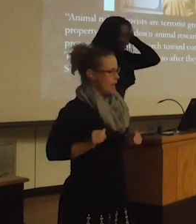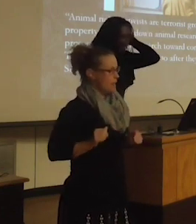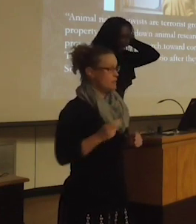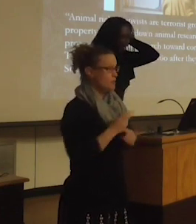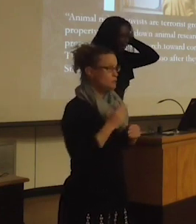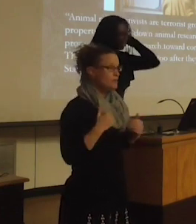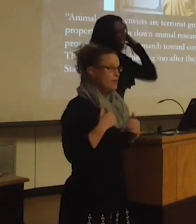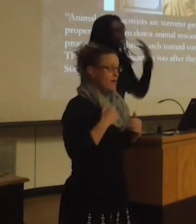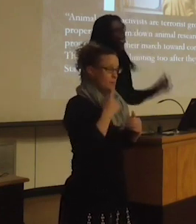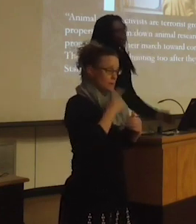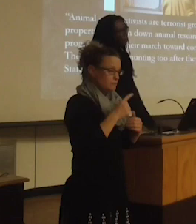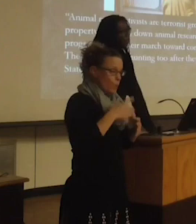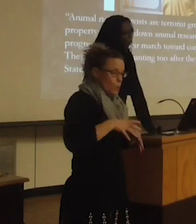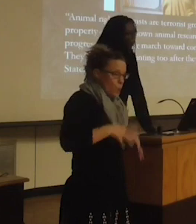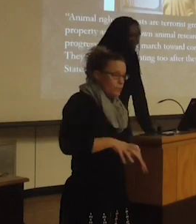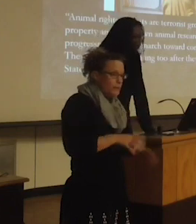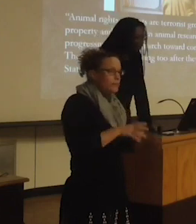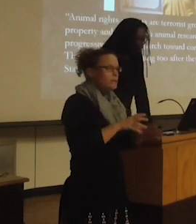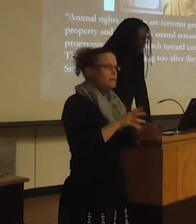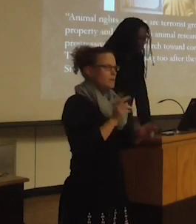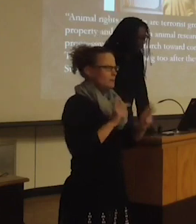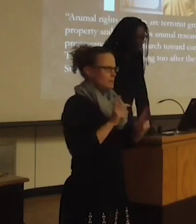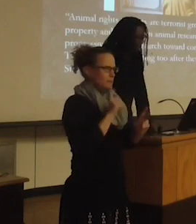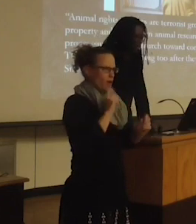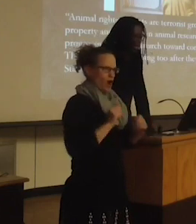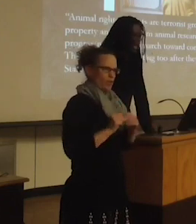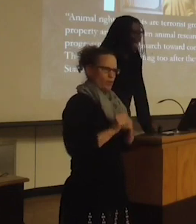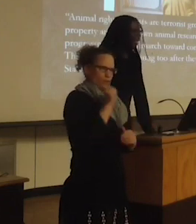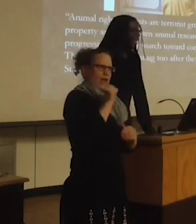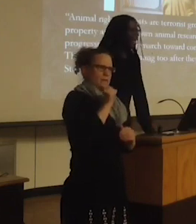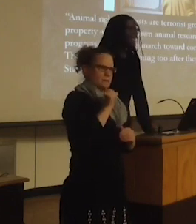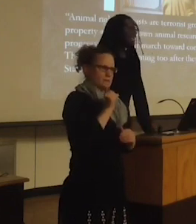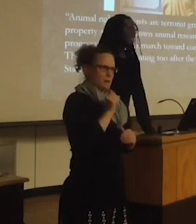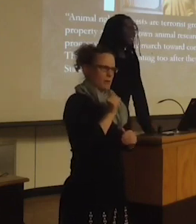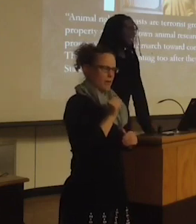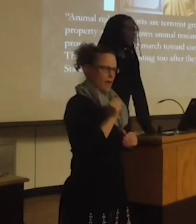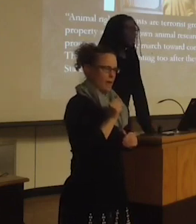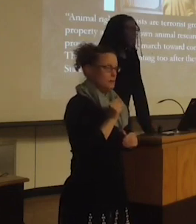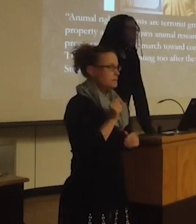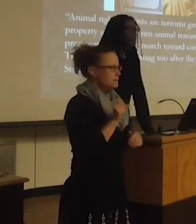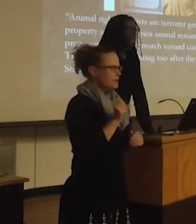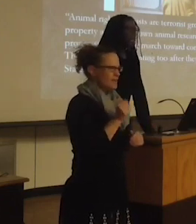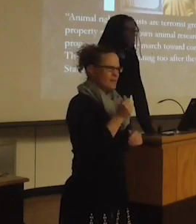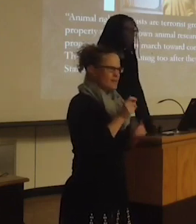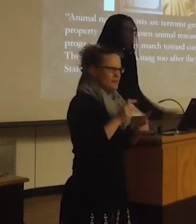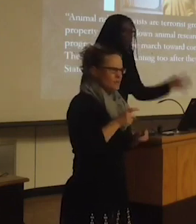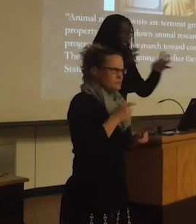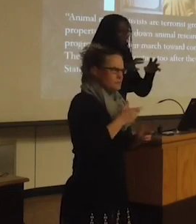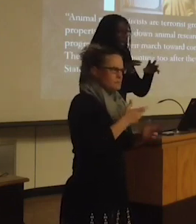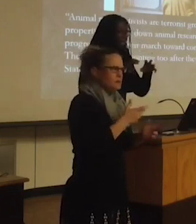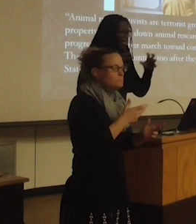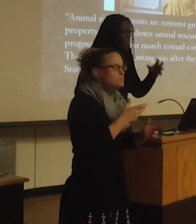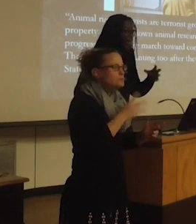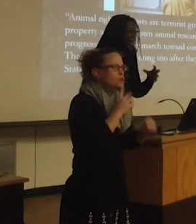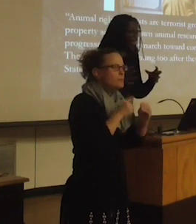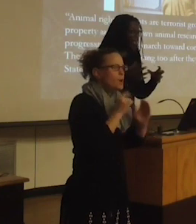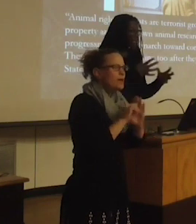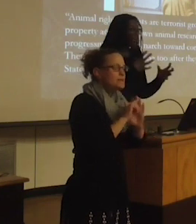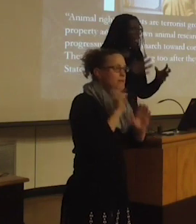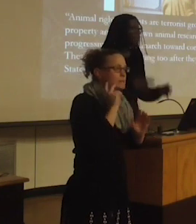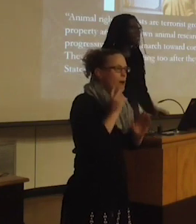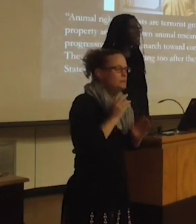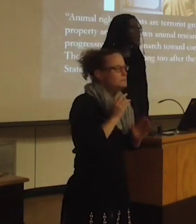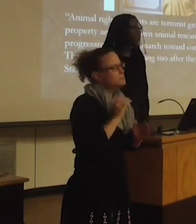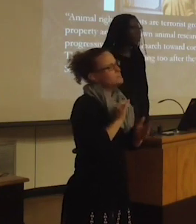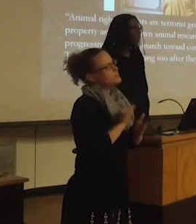as textiles. People are deeply threatened by this. And anyone who, like, when we're talking about identity politics,